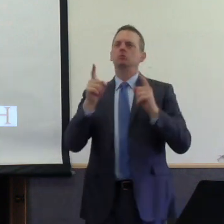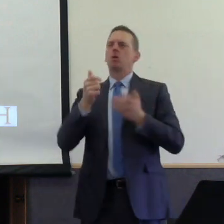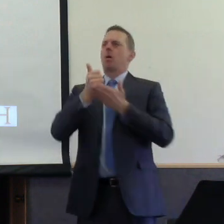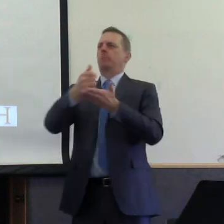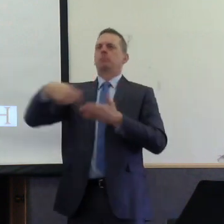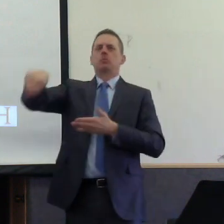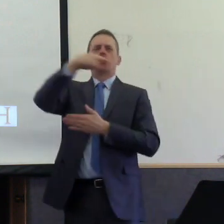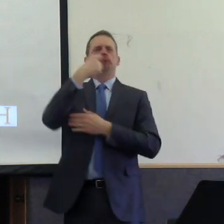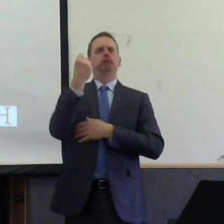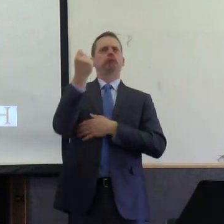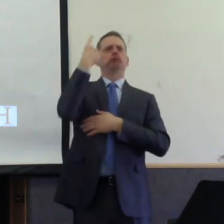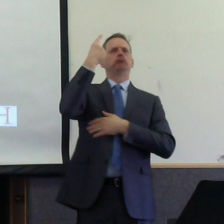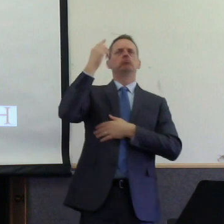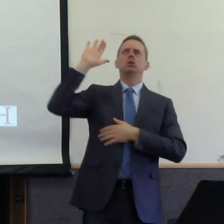Very simple, but not necessarily